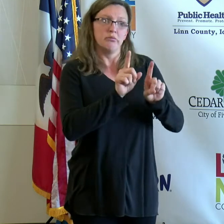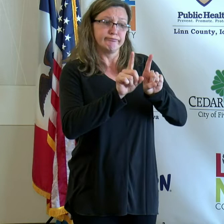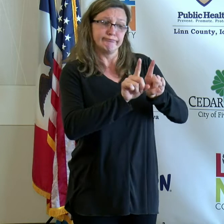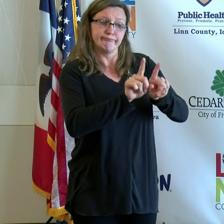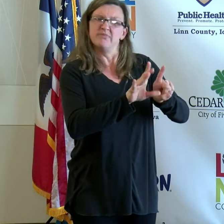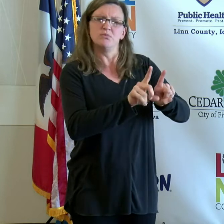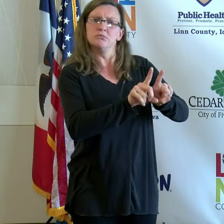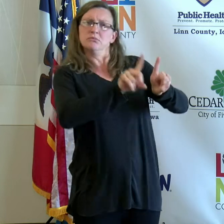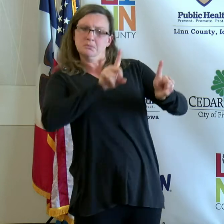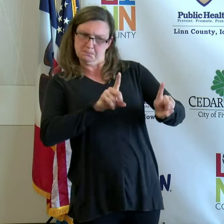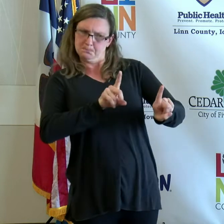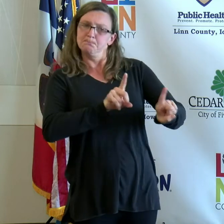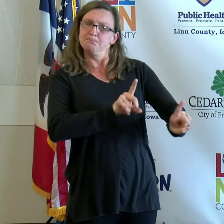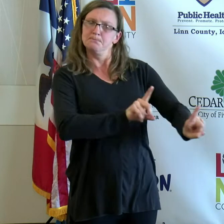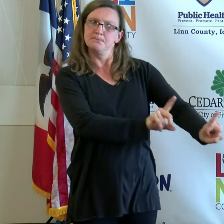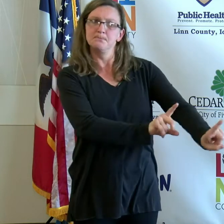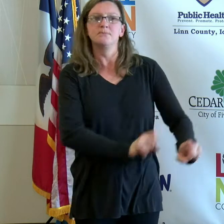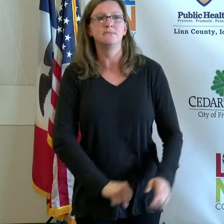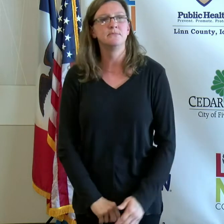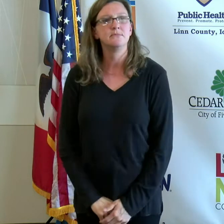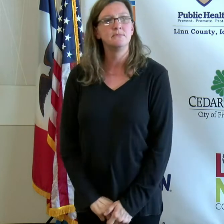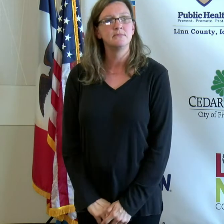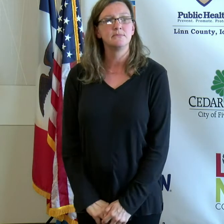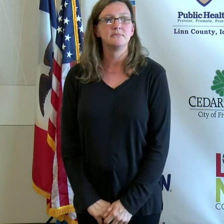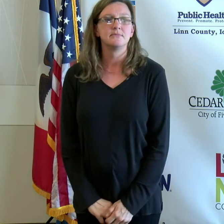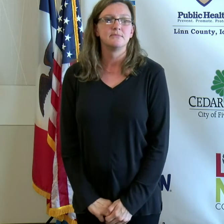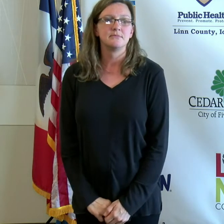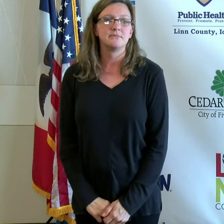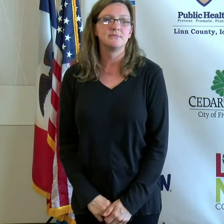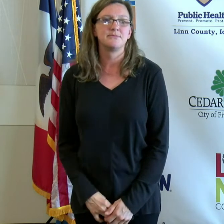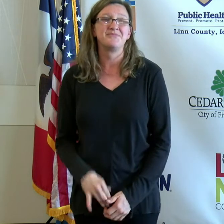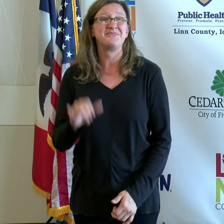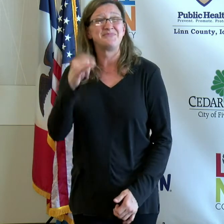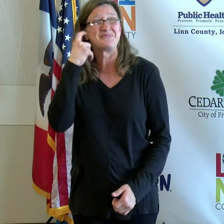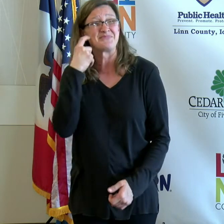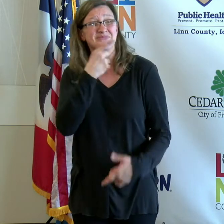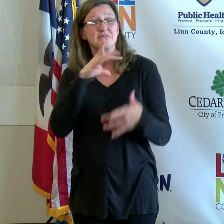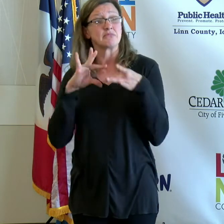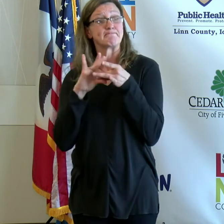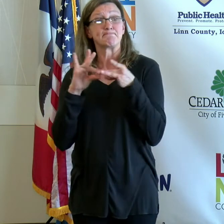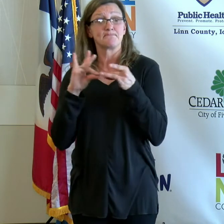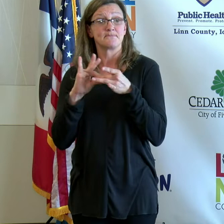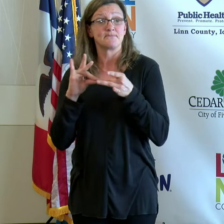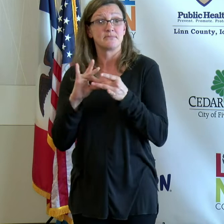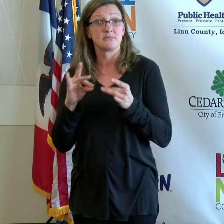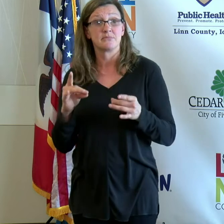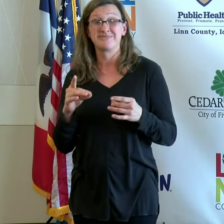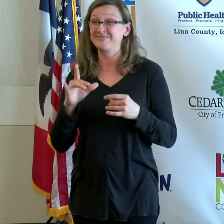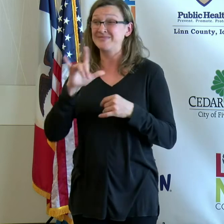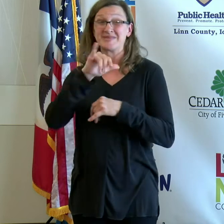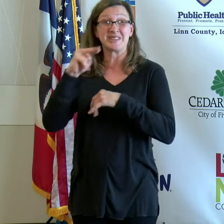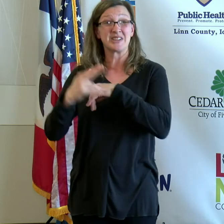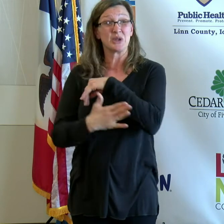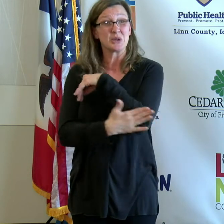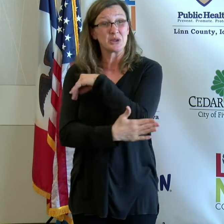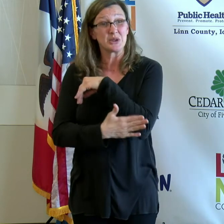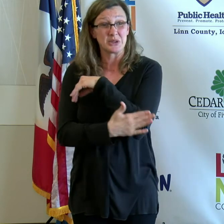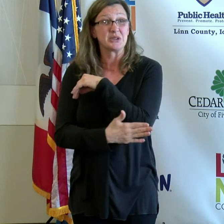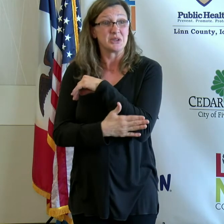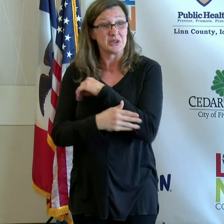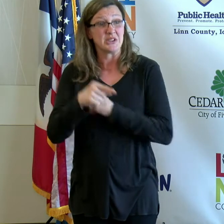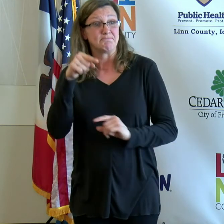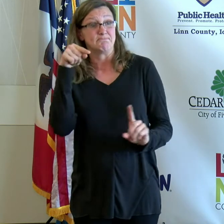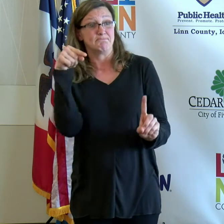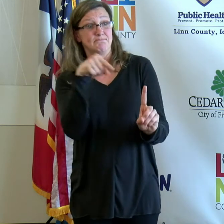As the mayor said, I think it's a testament to the people of Cedar Rapids and Linn County that the vast majority of the people are